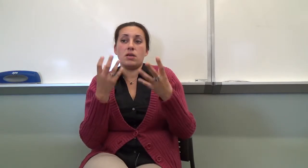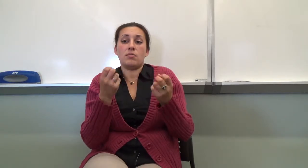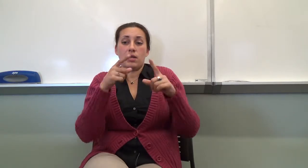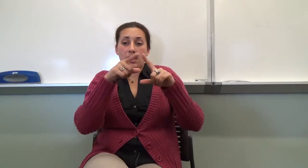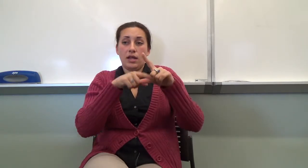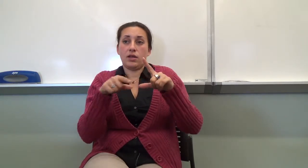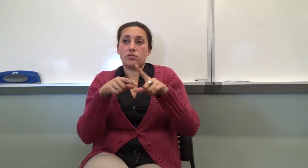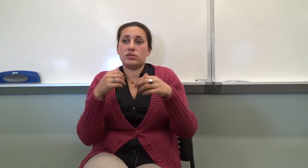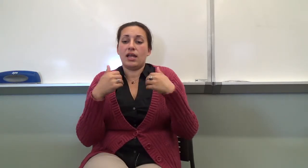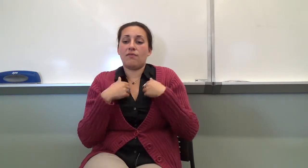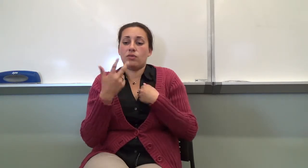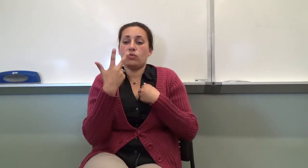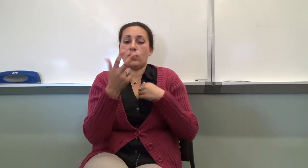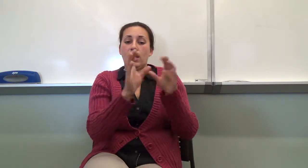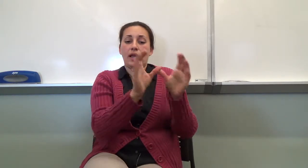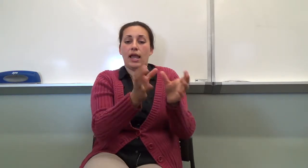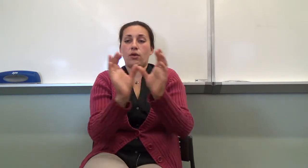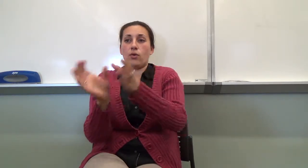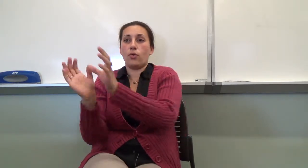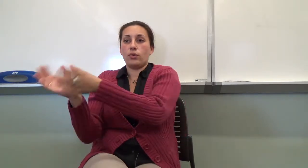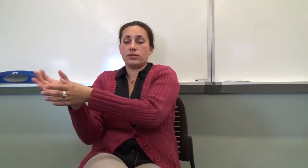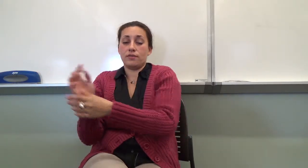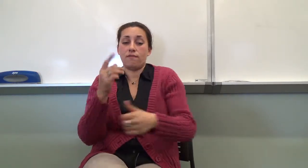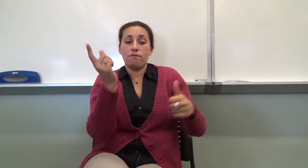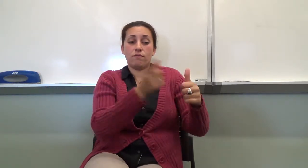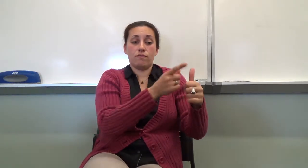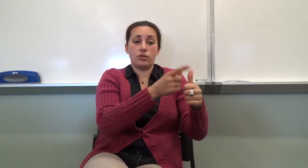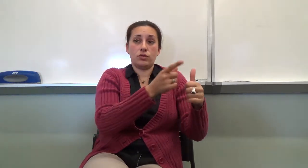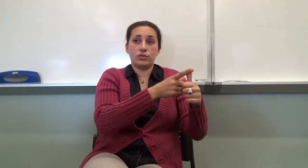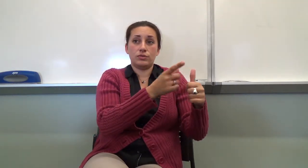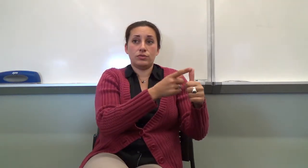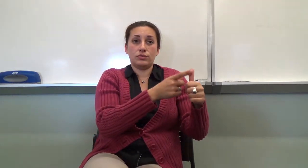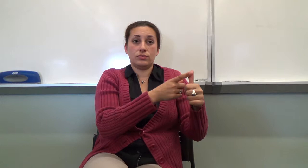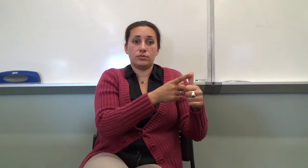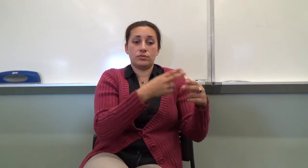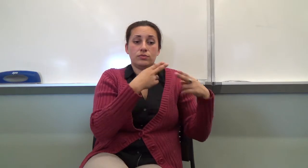3 categories. The first category is called alternate